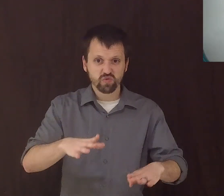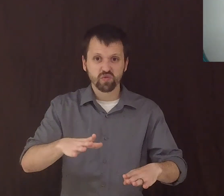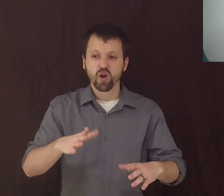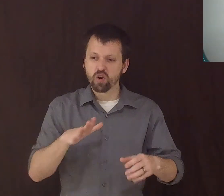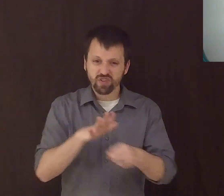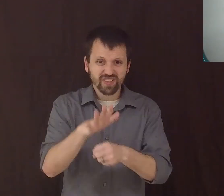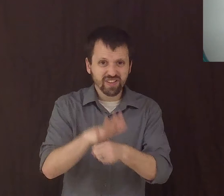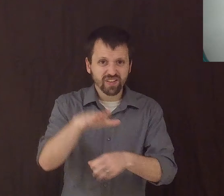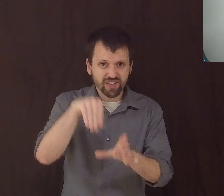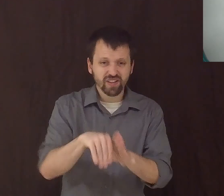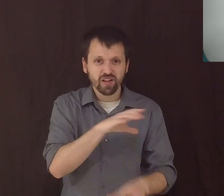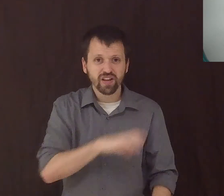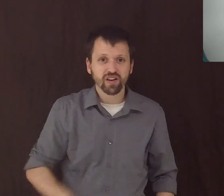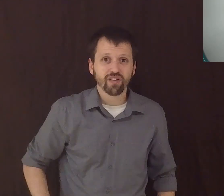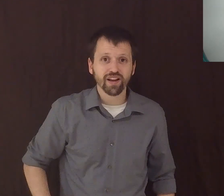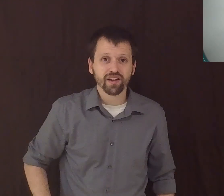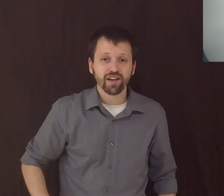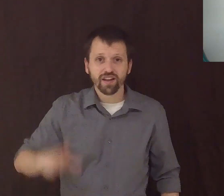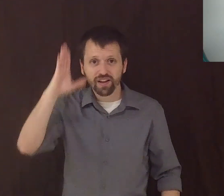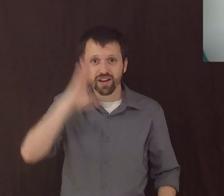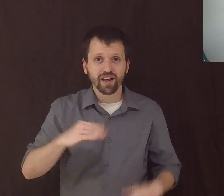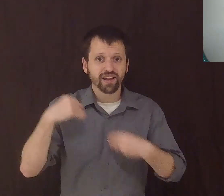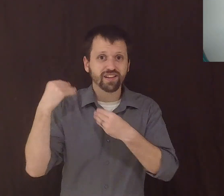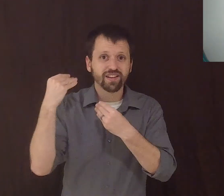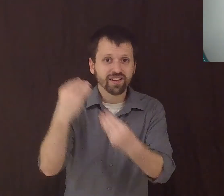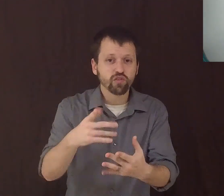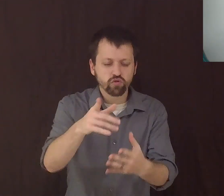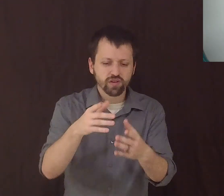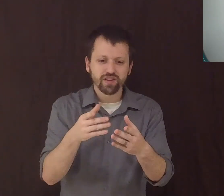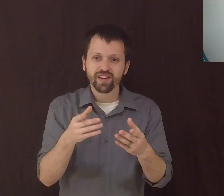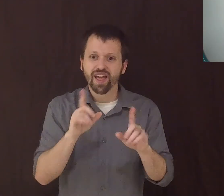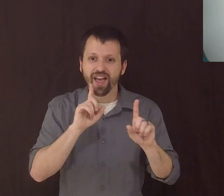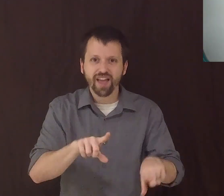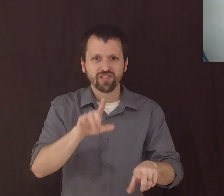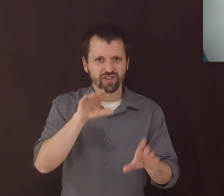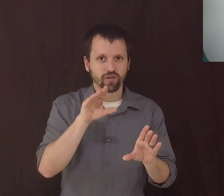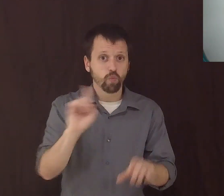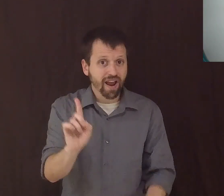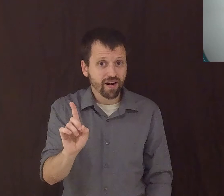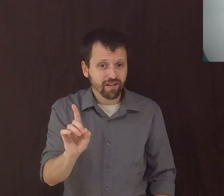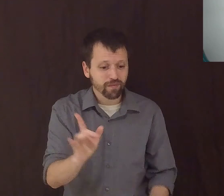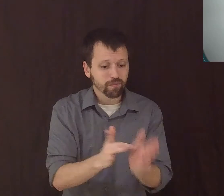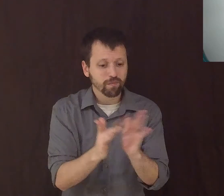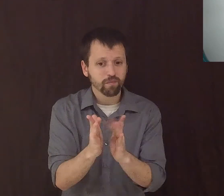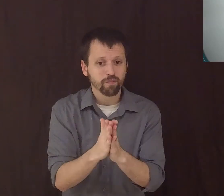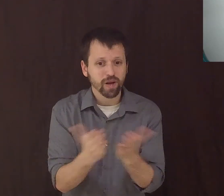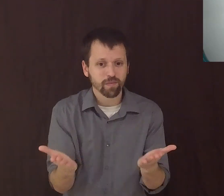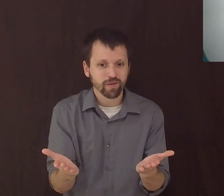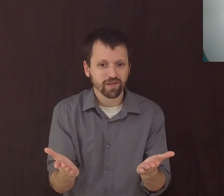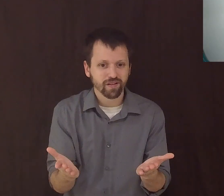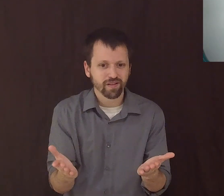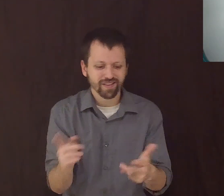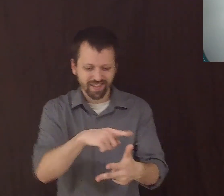faith and in the solution that God gives you in His word. You don't have to fall. And so we've got